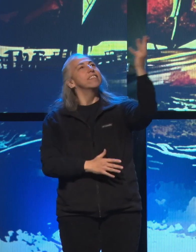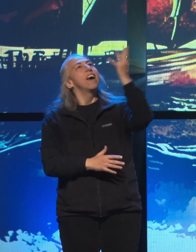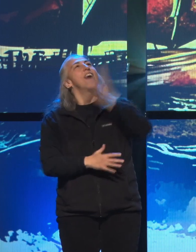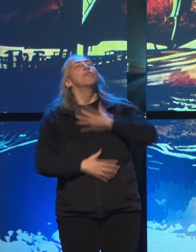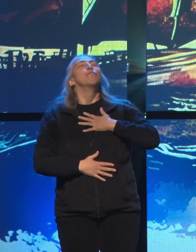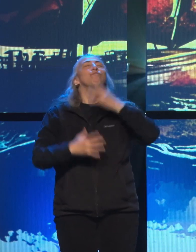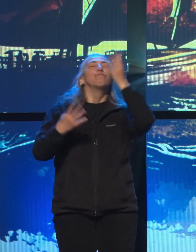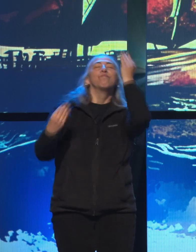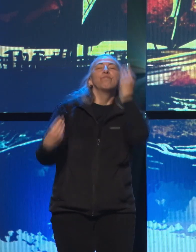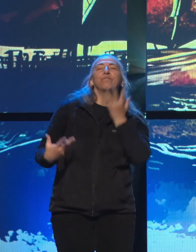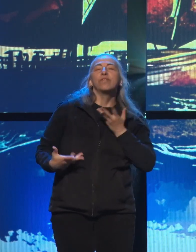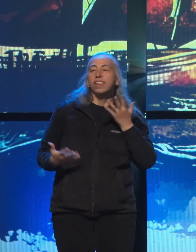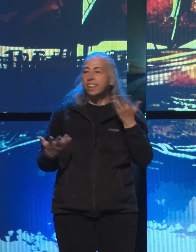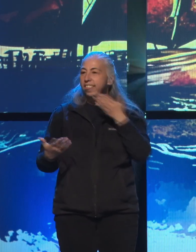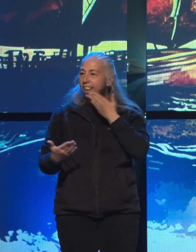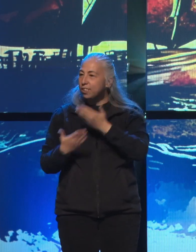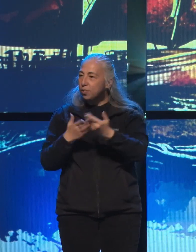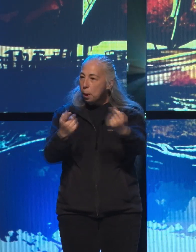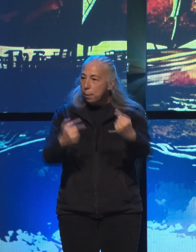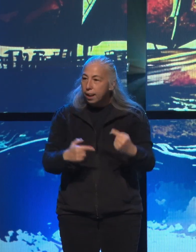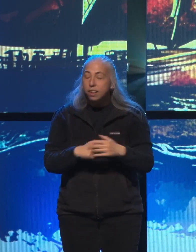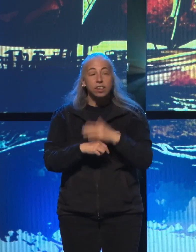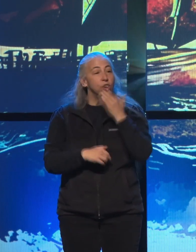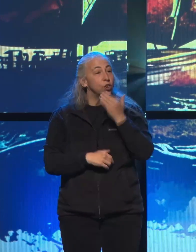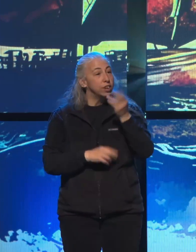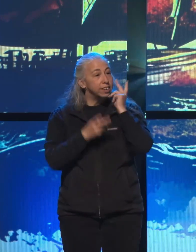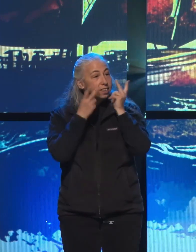well today. Great to see you all. I got